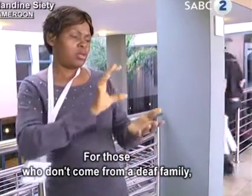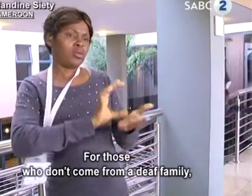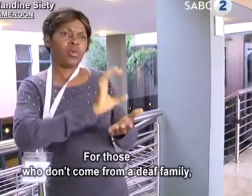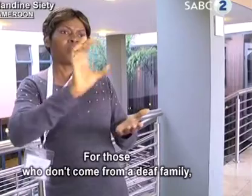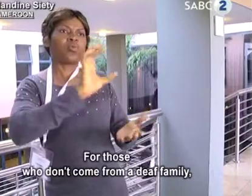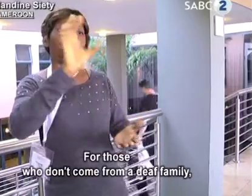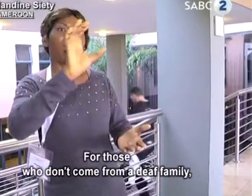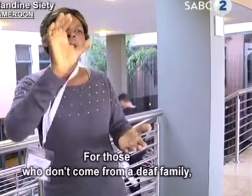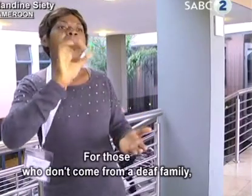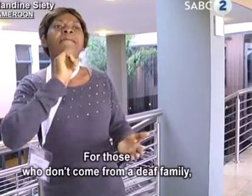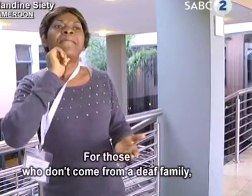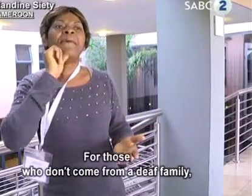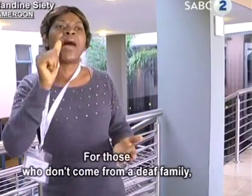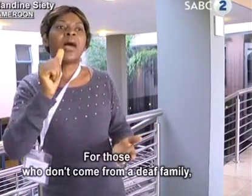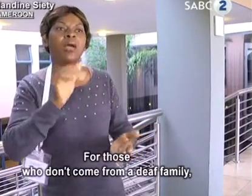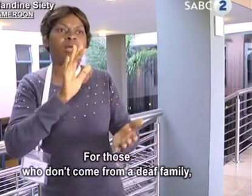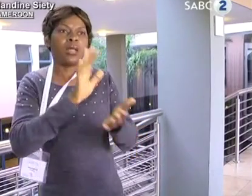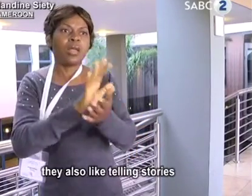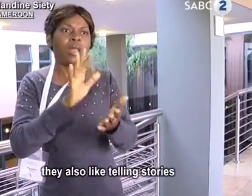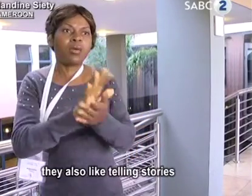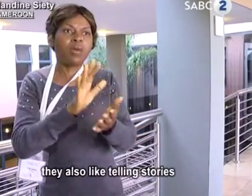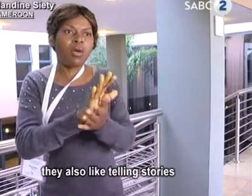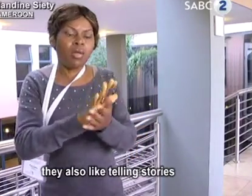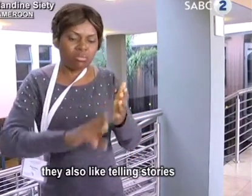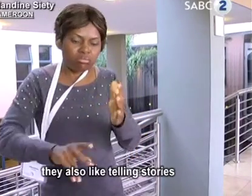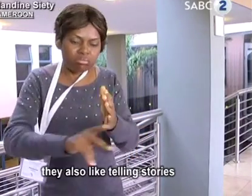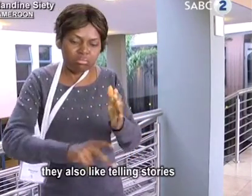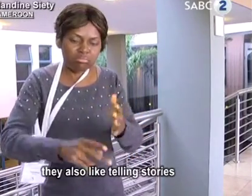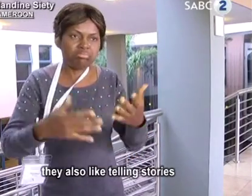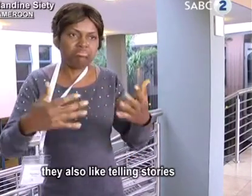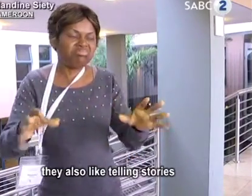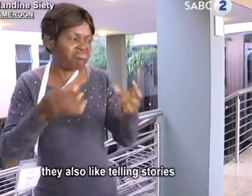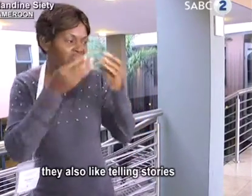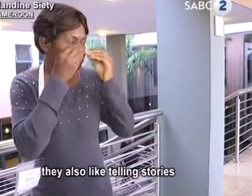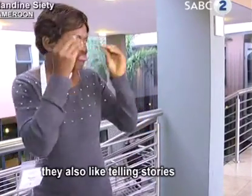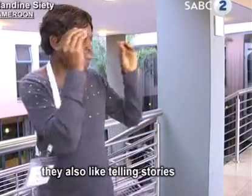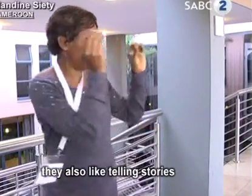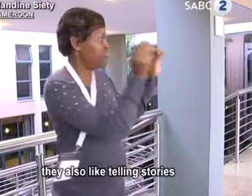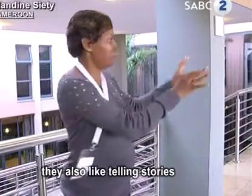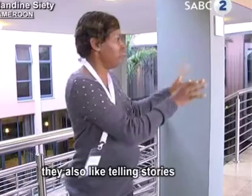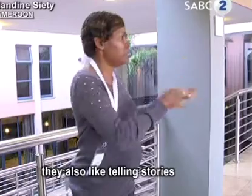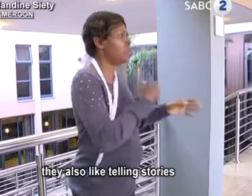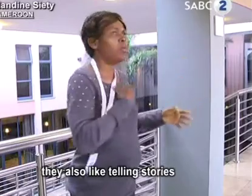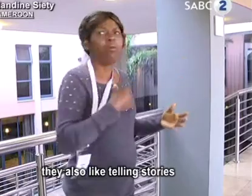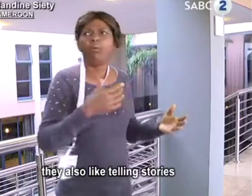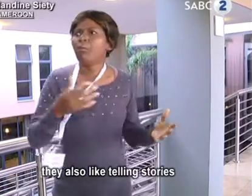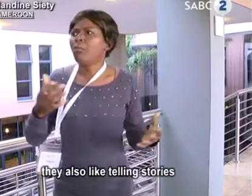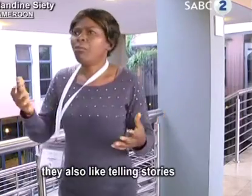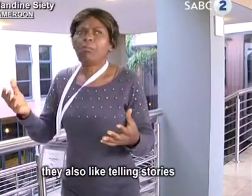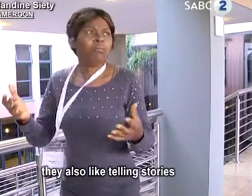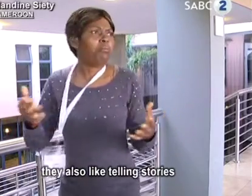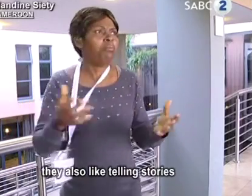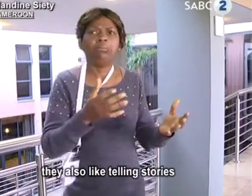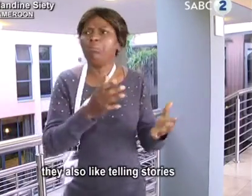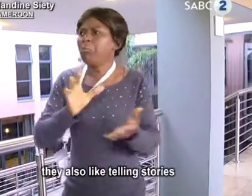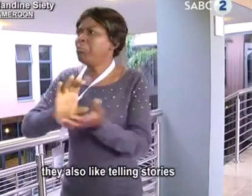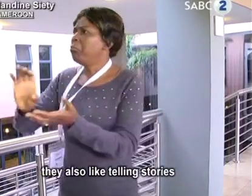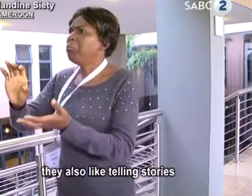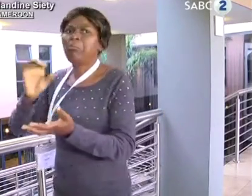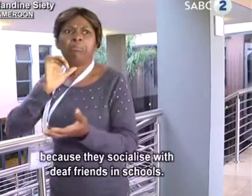For those who don't come from a deaf family, they also like telling stories because they socialize with deaf friends in